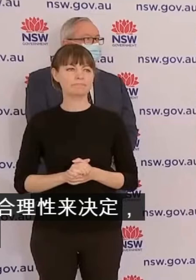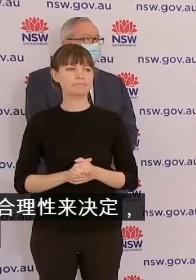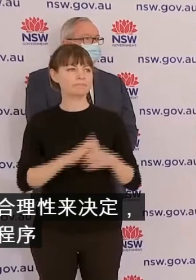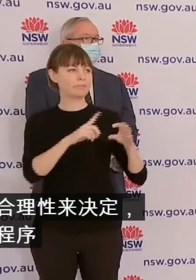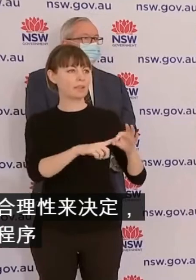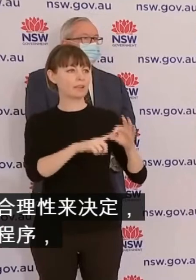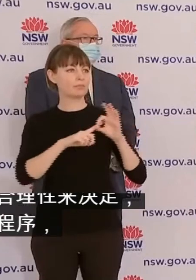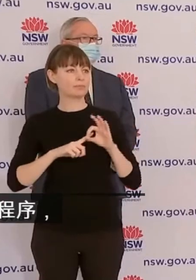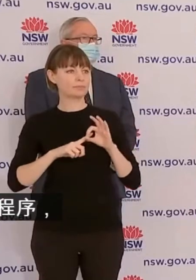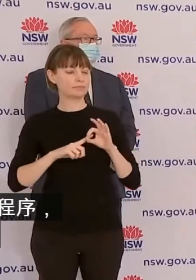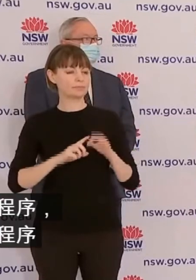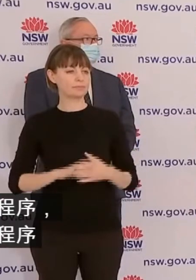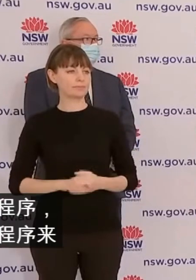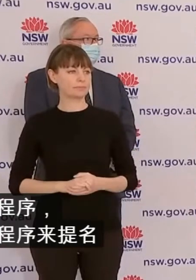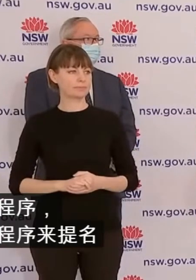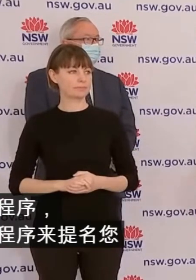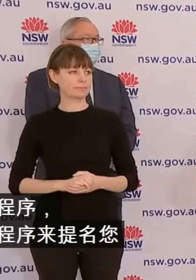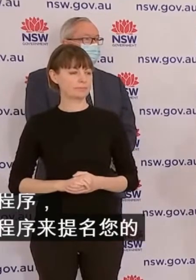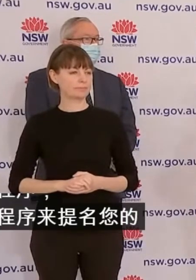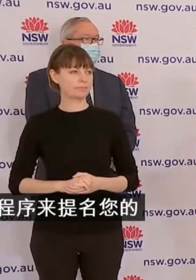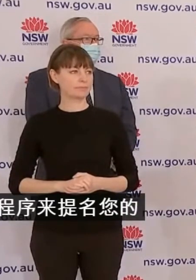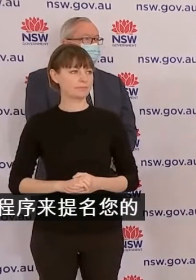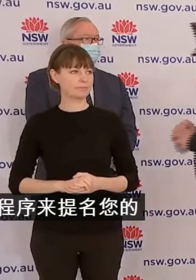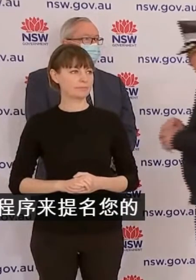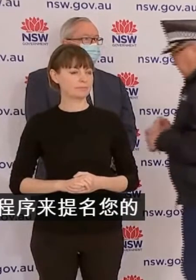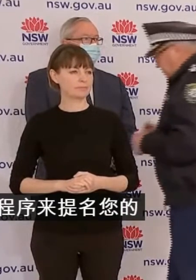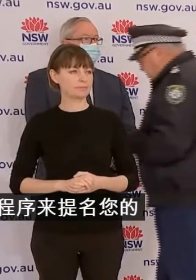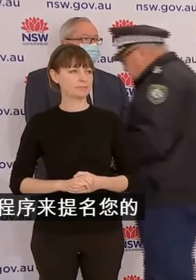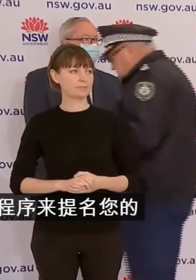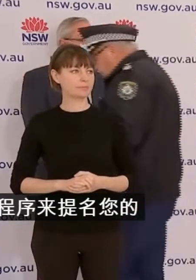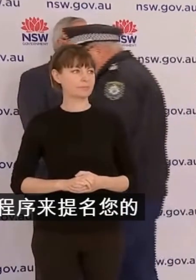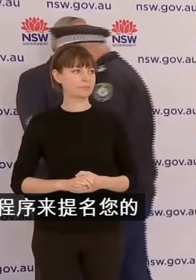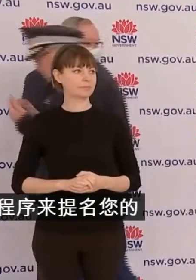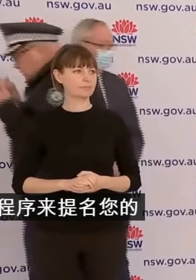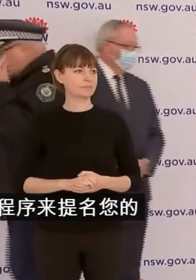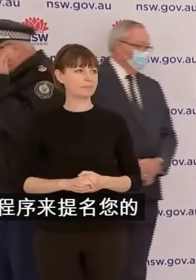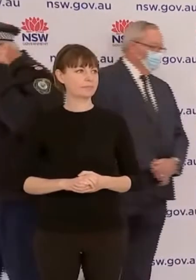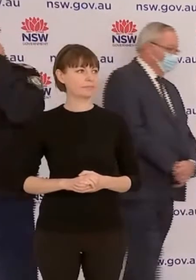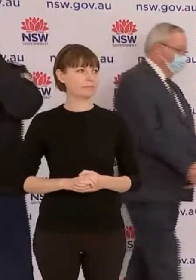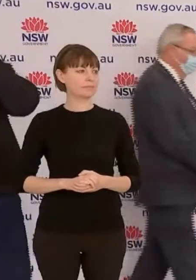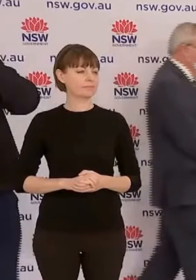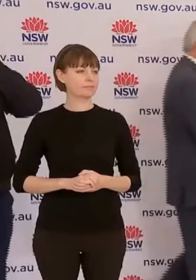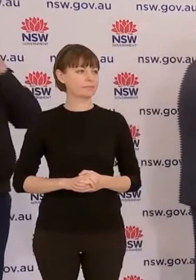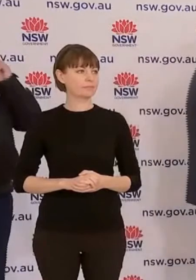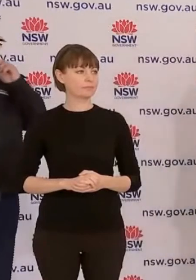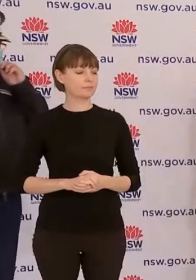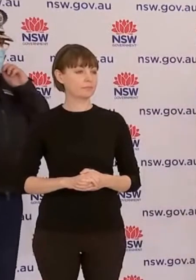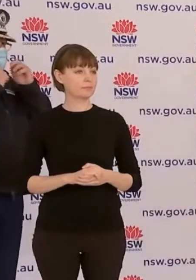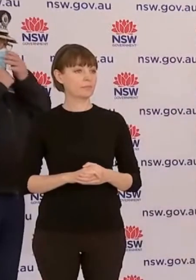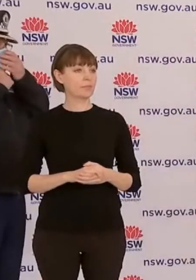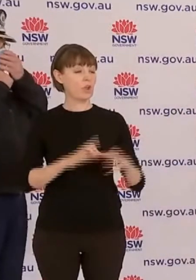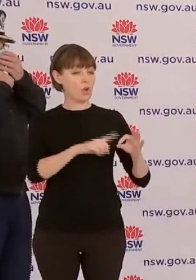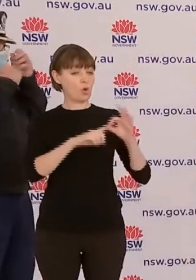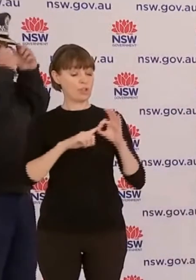no formal process. There's no formal process for nominating your visitor. Premier, it's fair to say before the end of August nothing's going to change